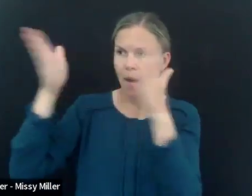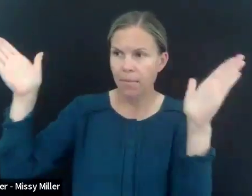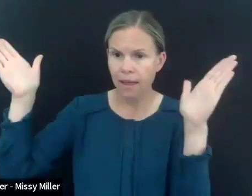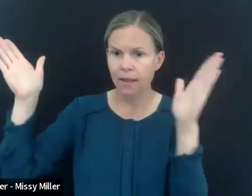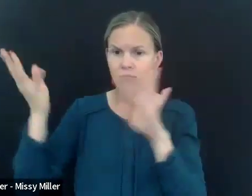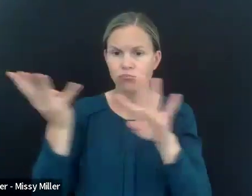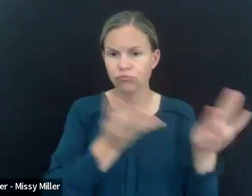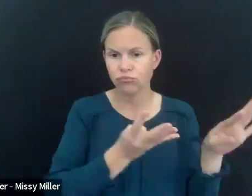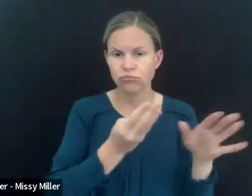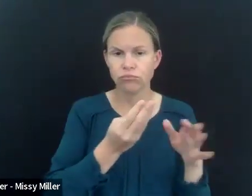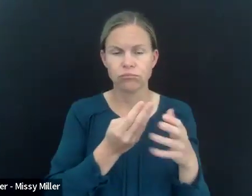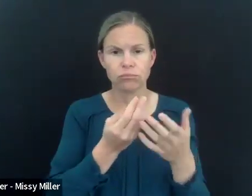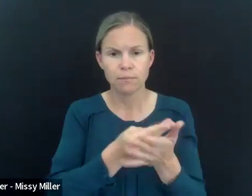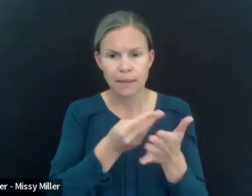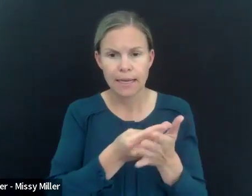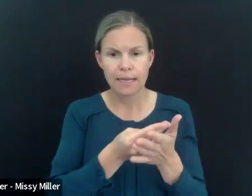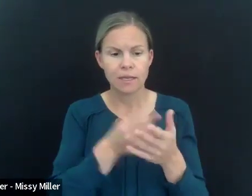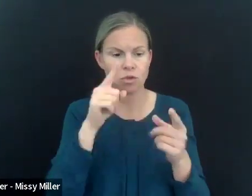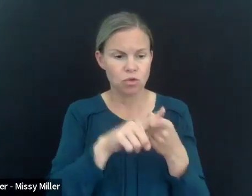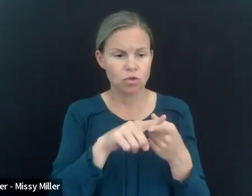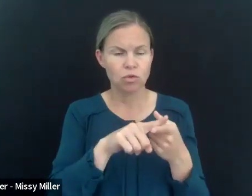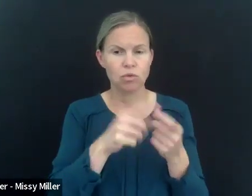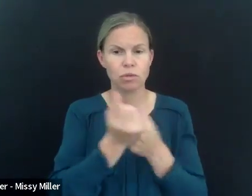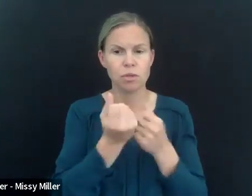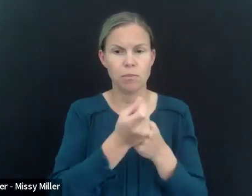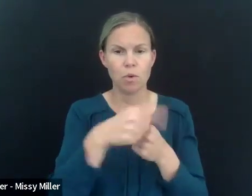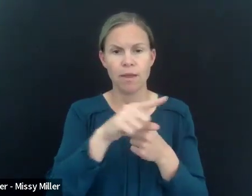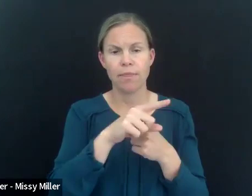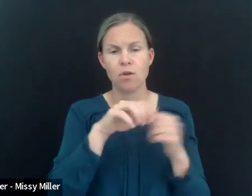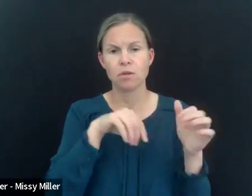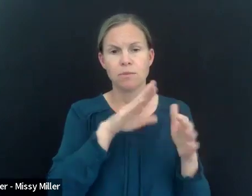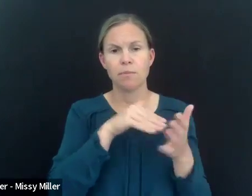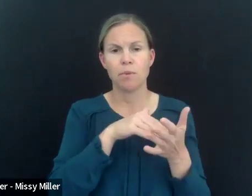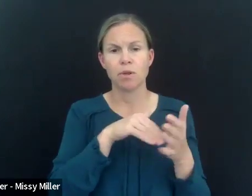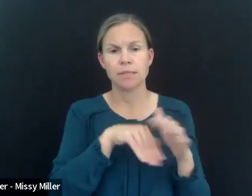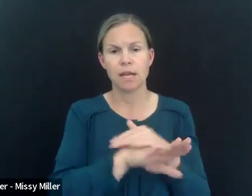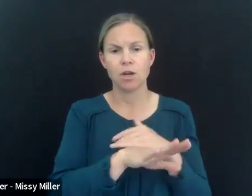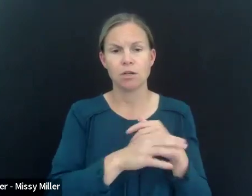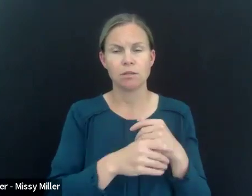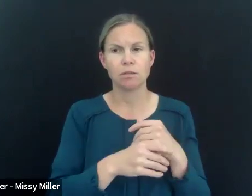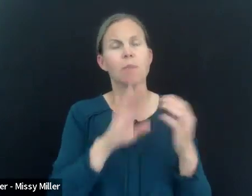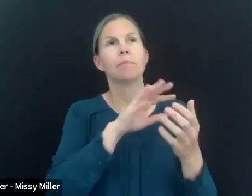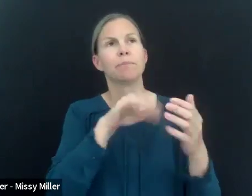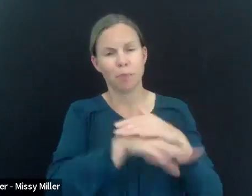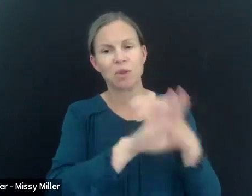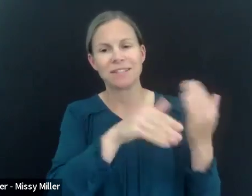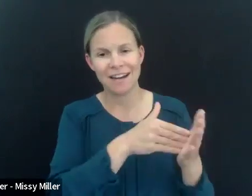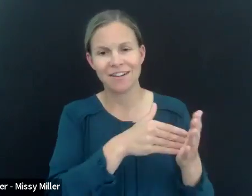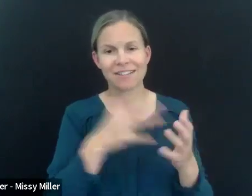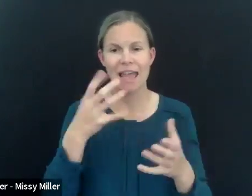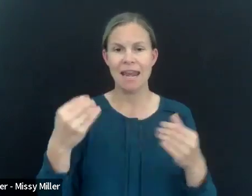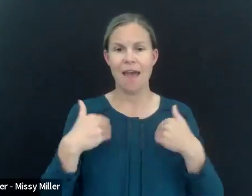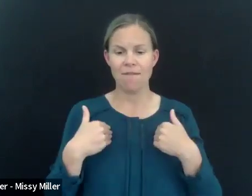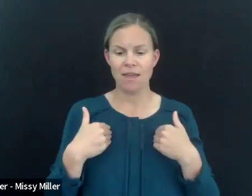support birth centers, dedicated funding streams for birth centers, and creating a robust and